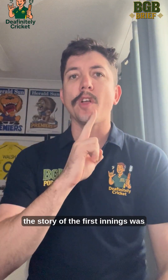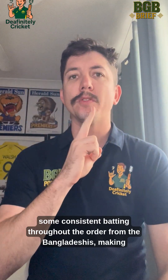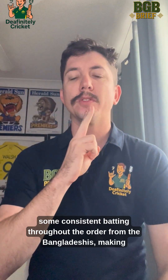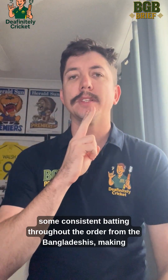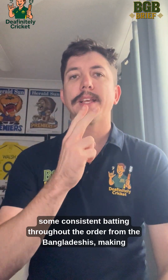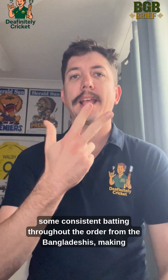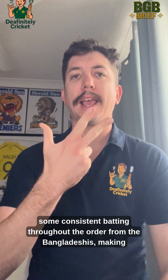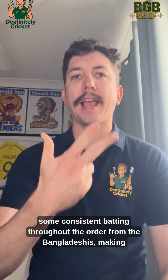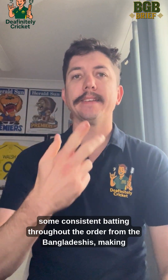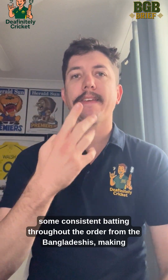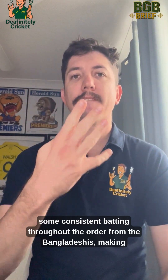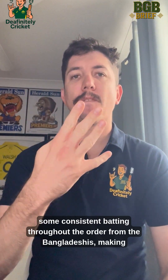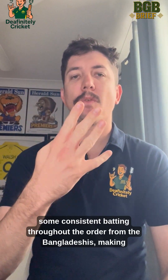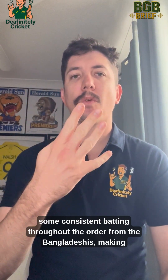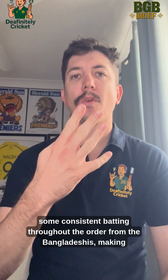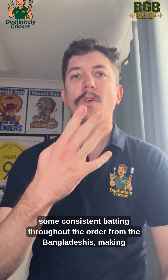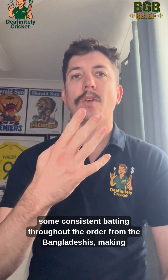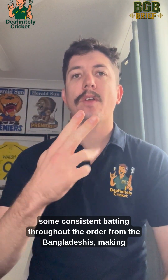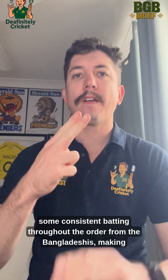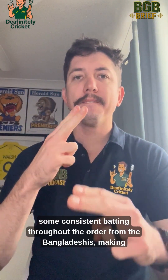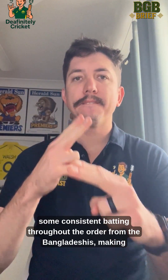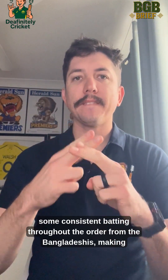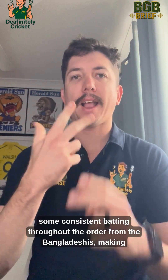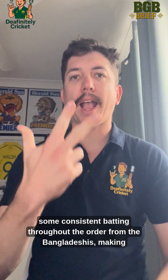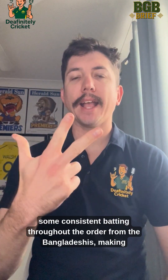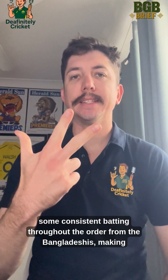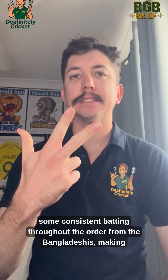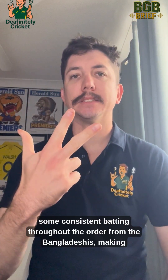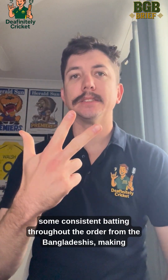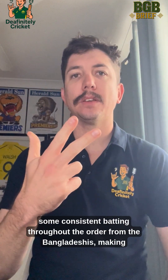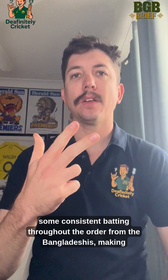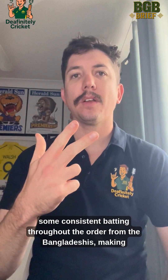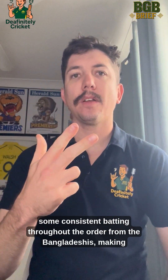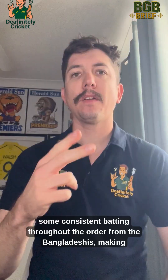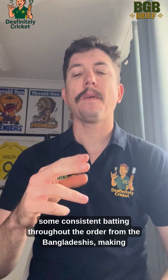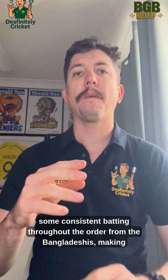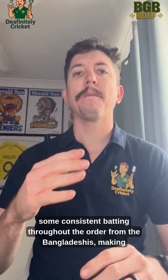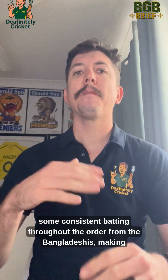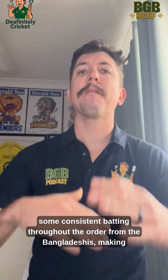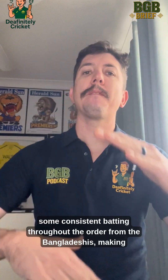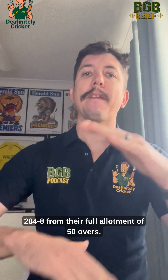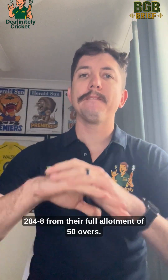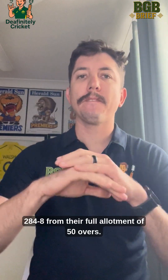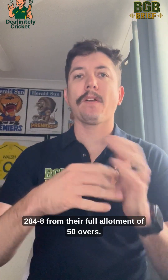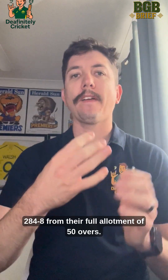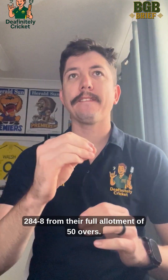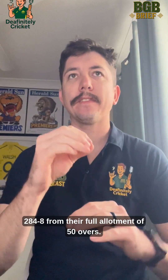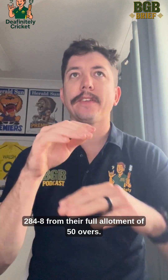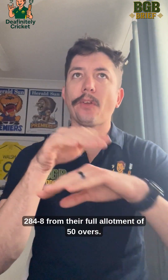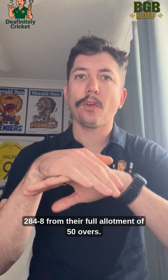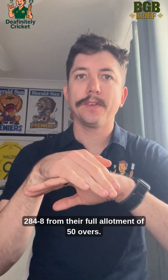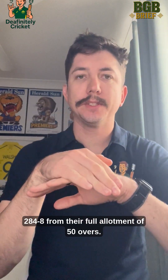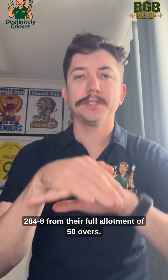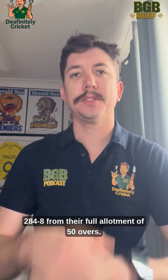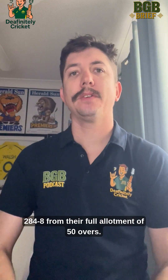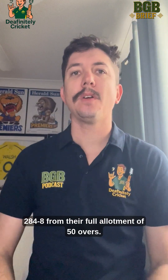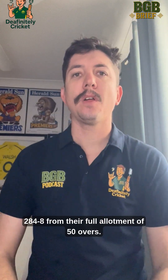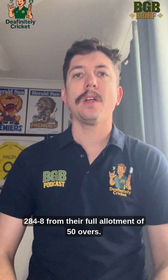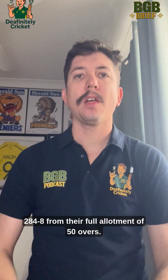was some consistent batting throughout the order from the Bangladeshis, making 284 for 8